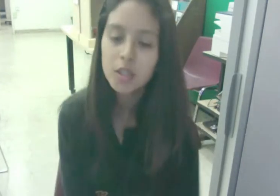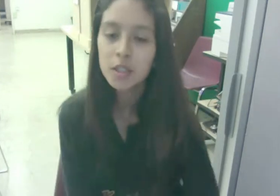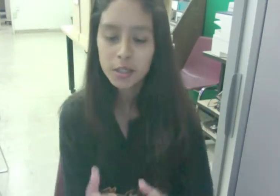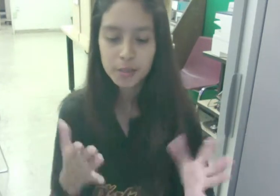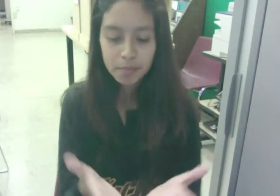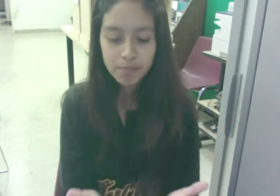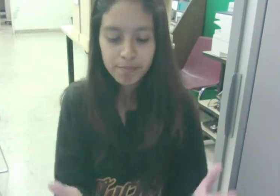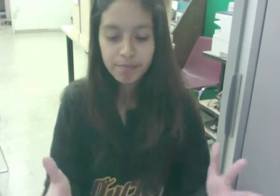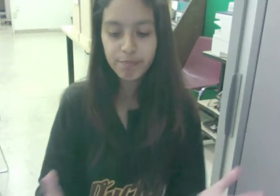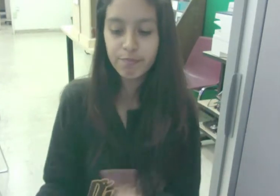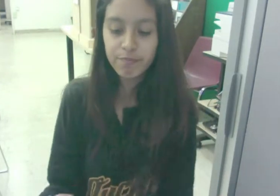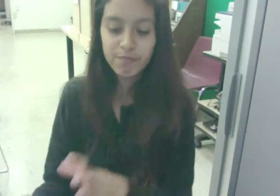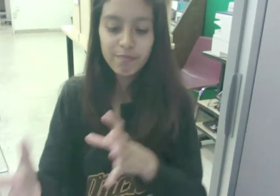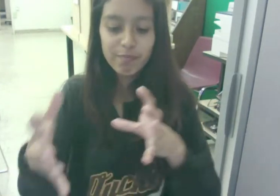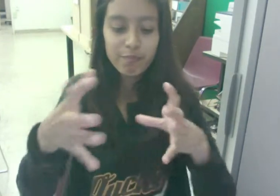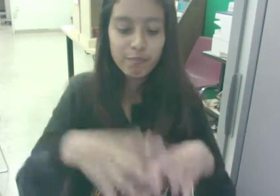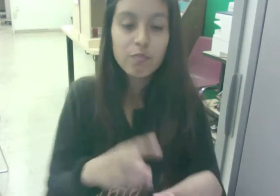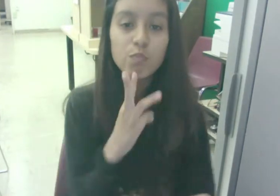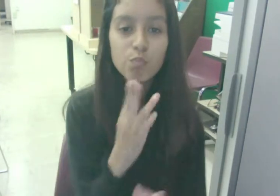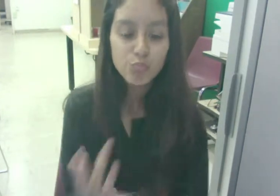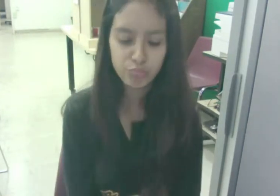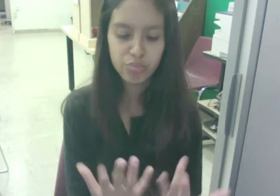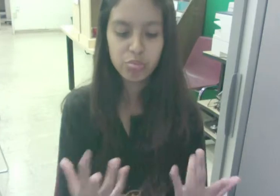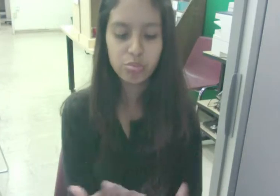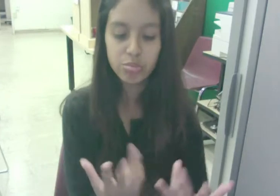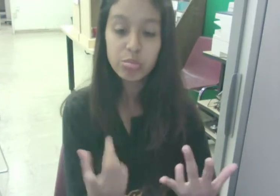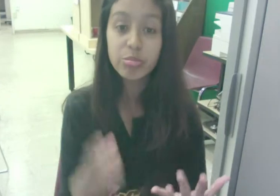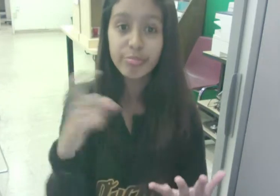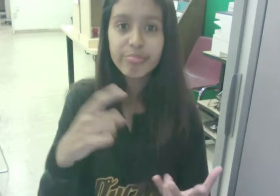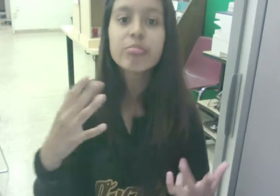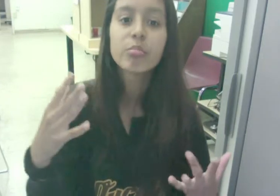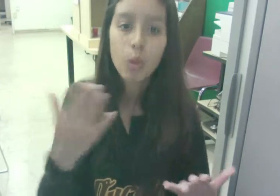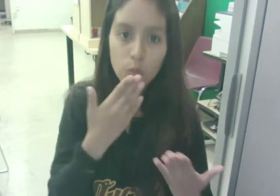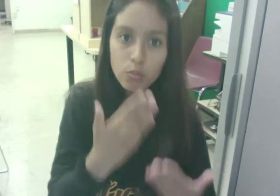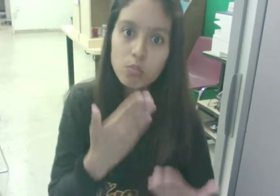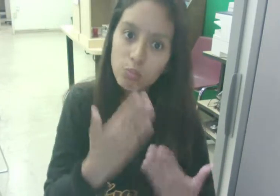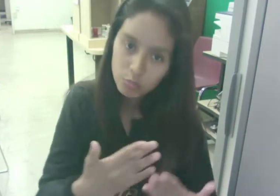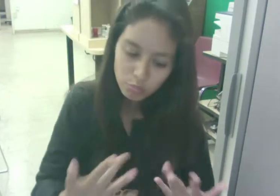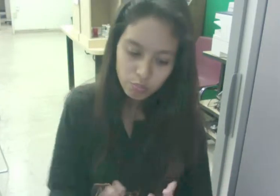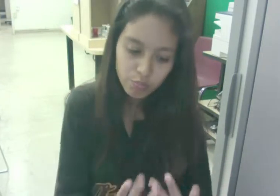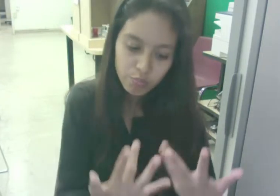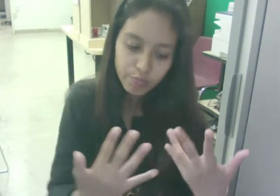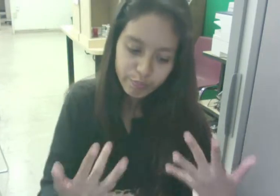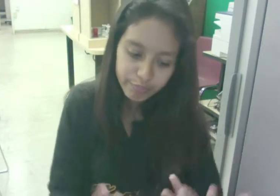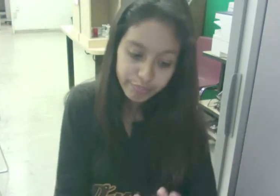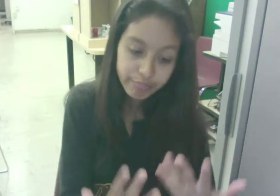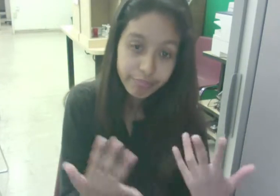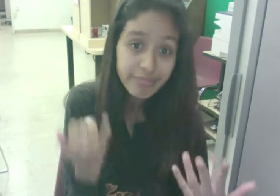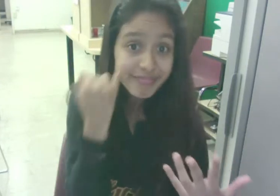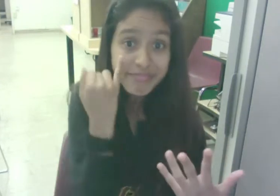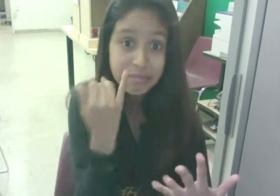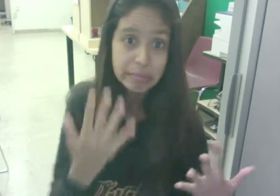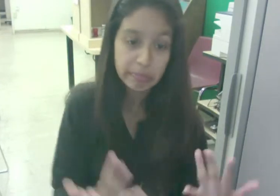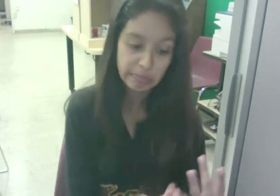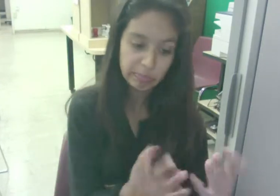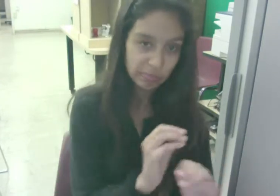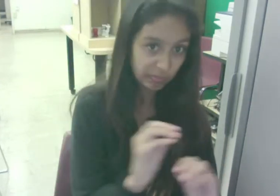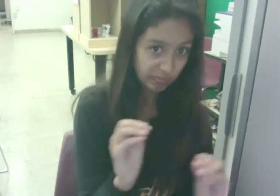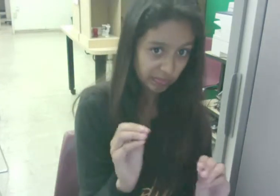sure it's thoroughly cooked, because if it's a little raw in the middle, you could get very sick. When the chicken